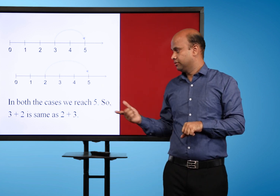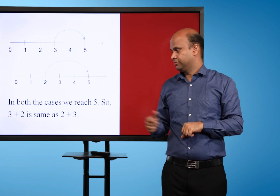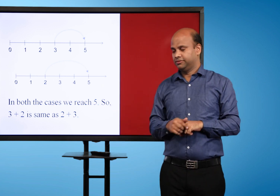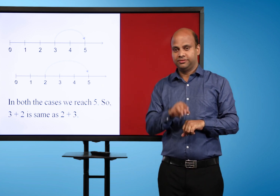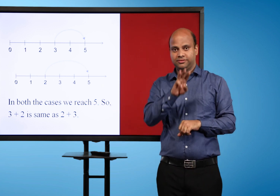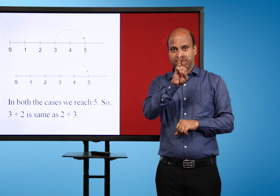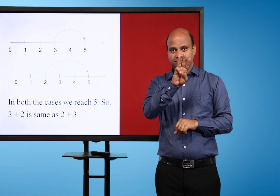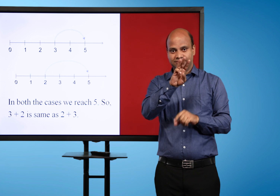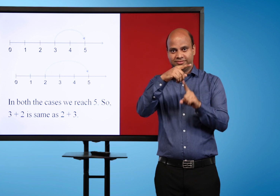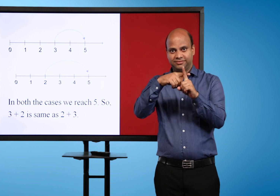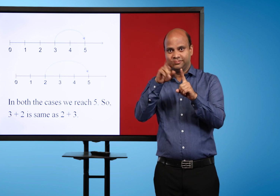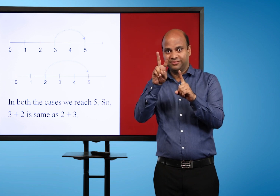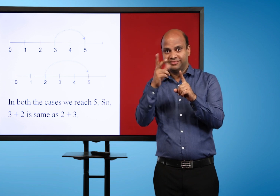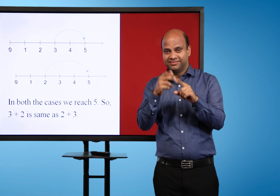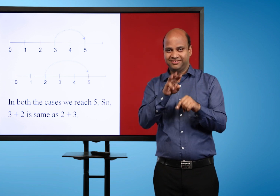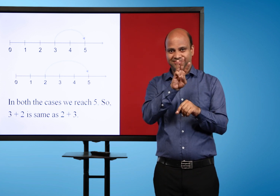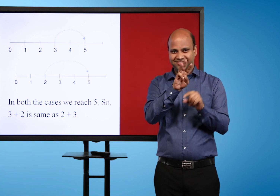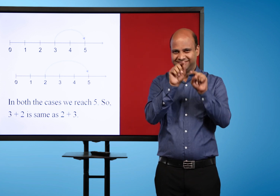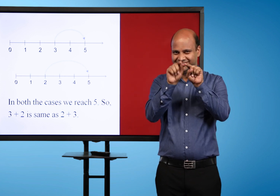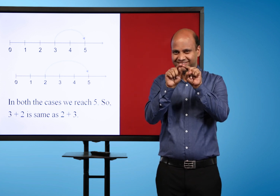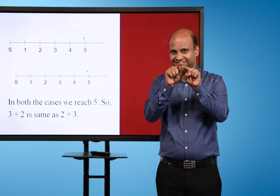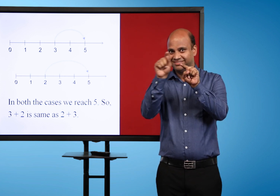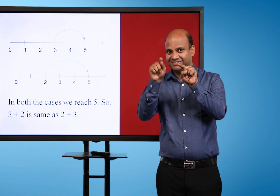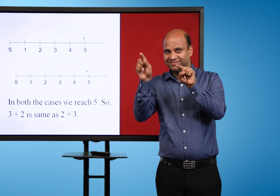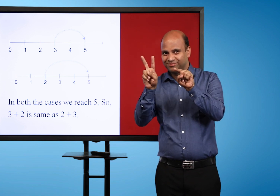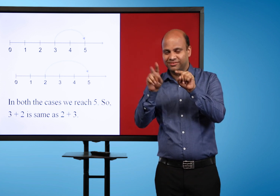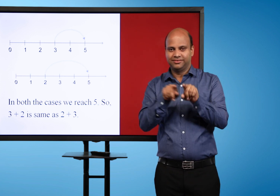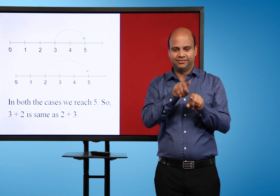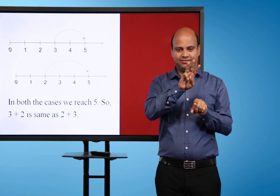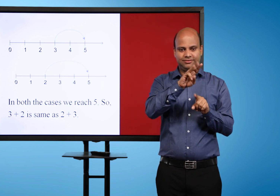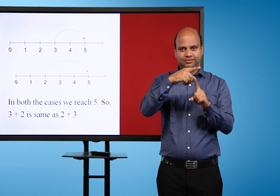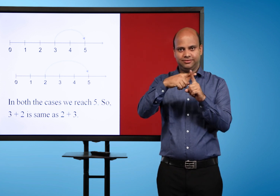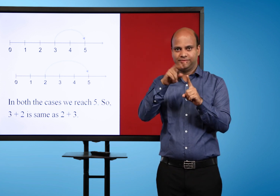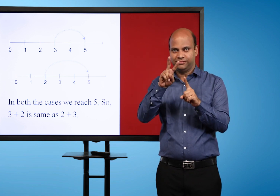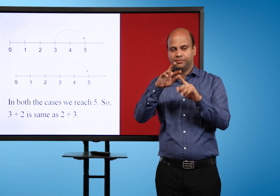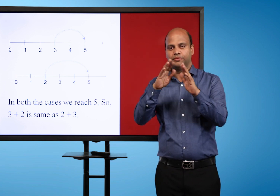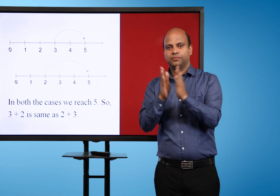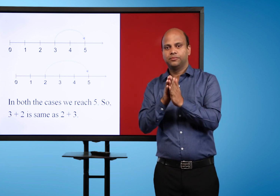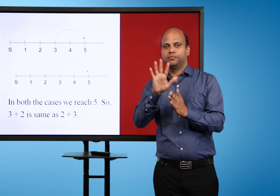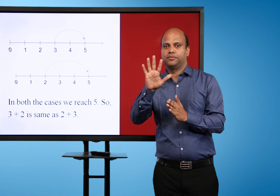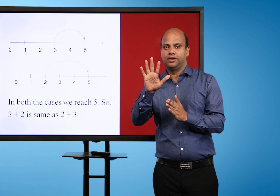So, 3 plus 2 is same as 2 plus 3.